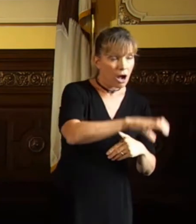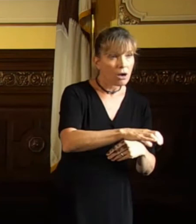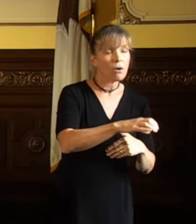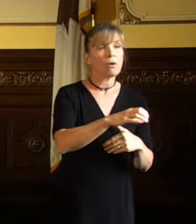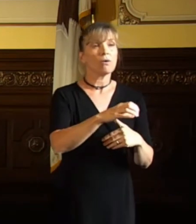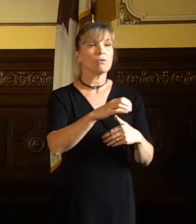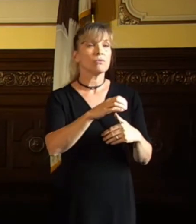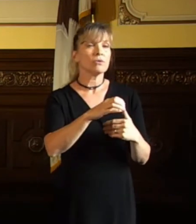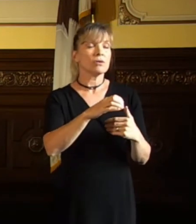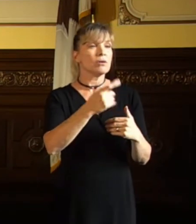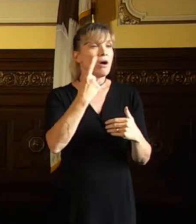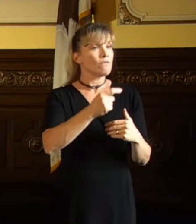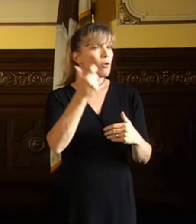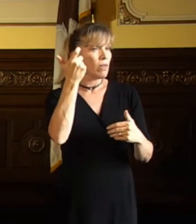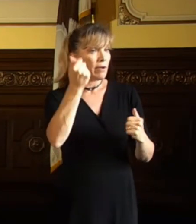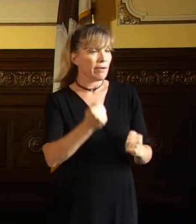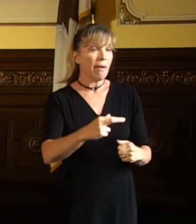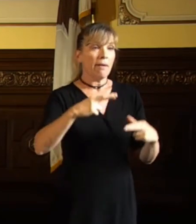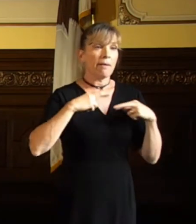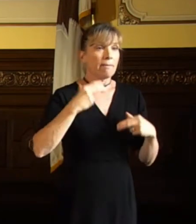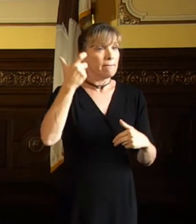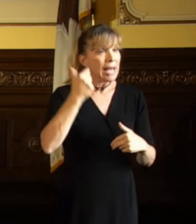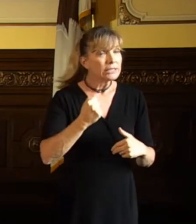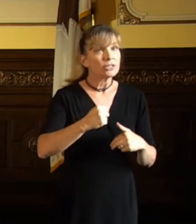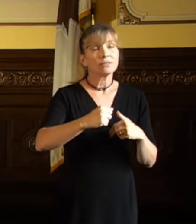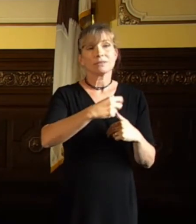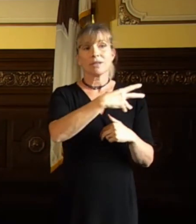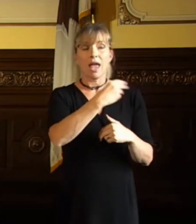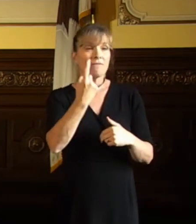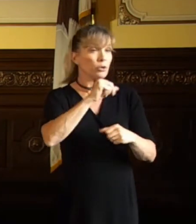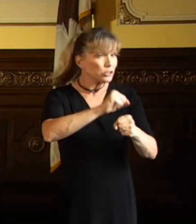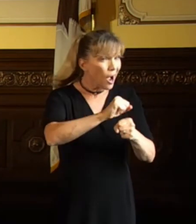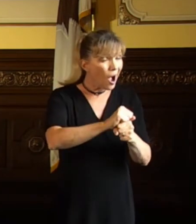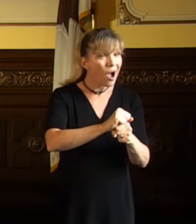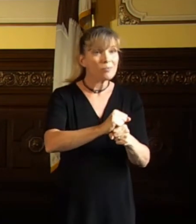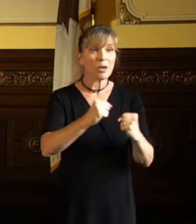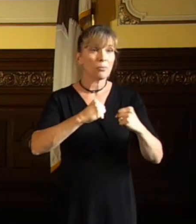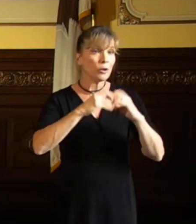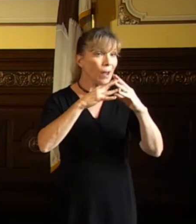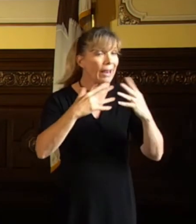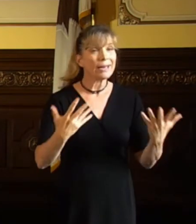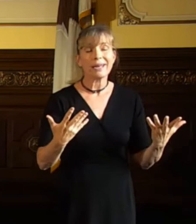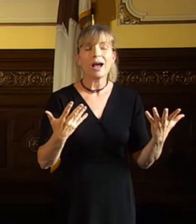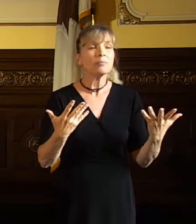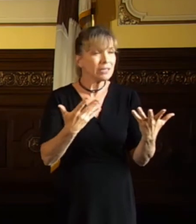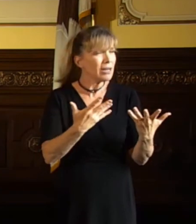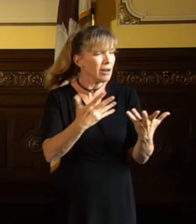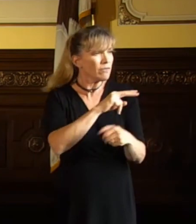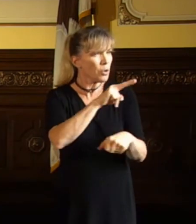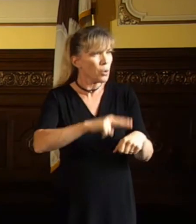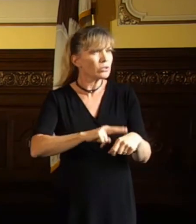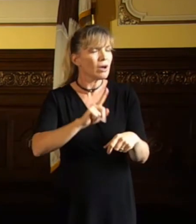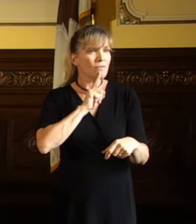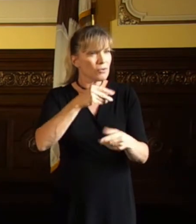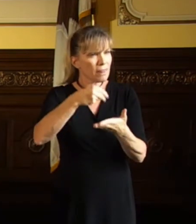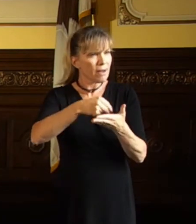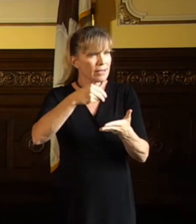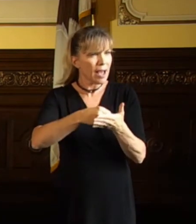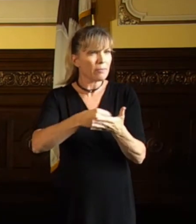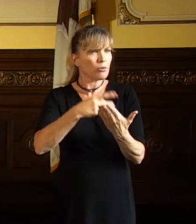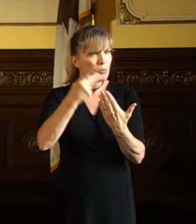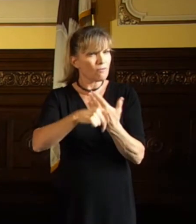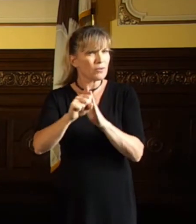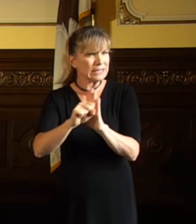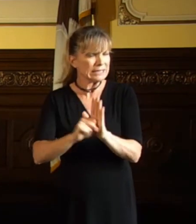their pensions, but also for jobs that'll get created, and of course for the capital program for the